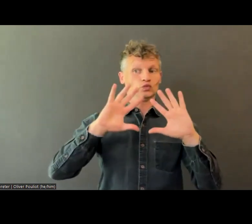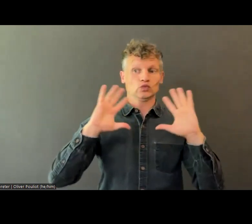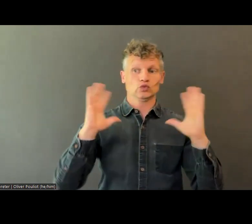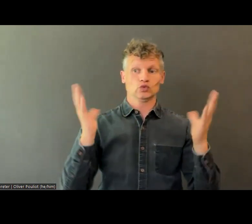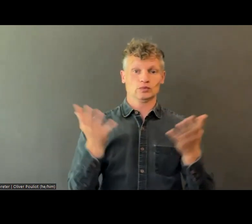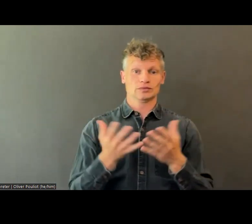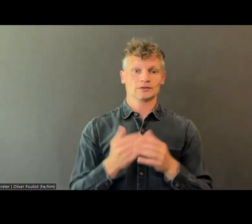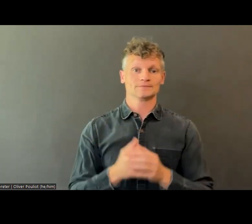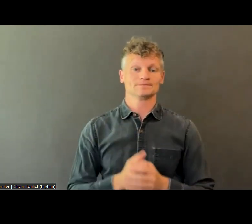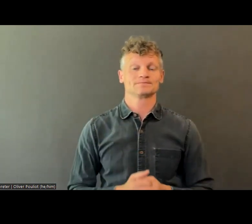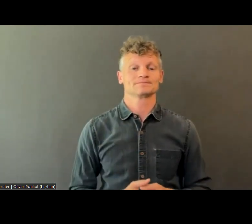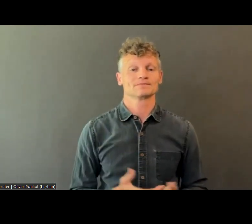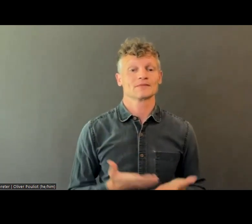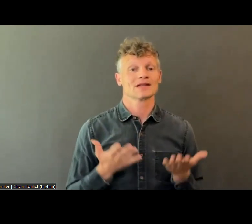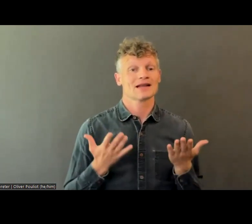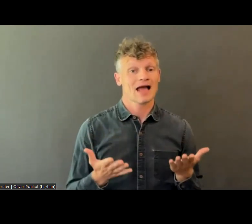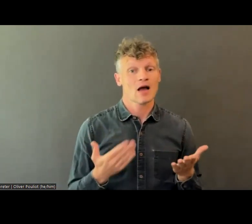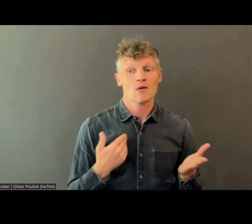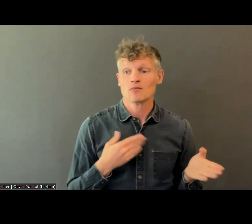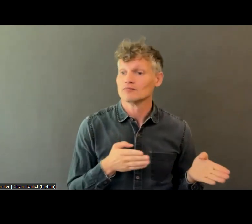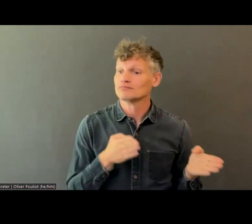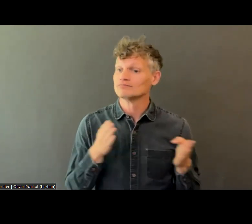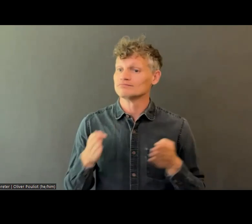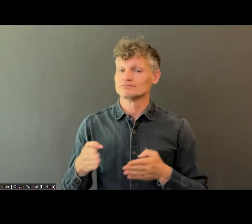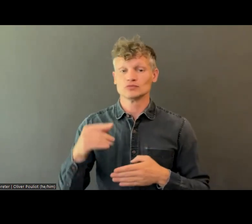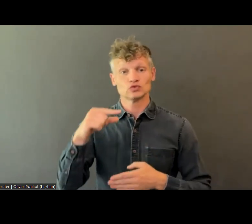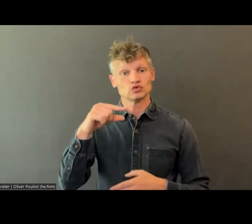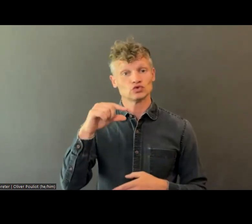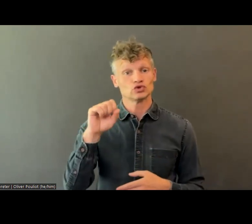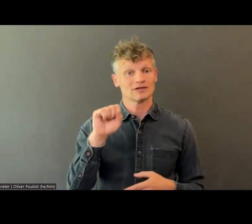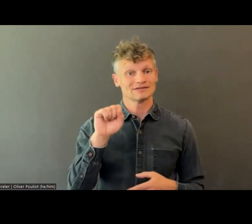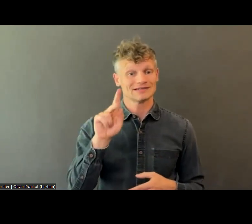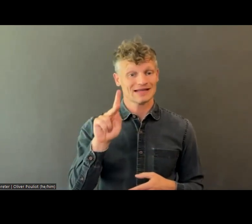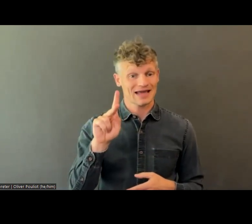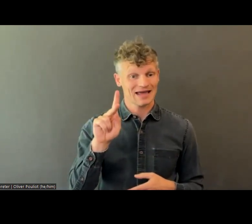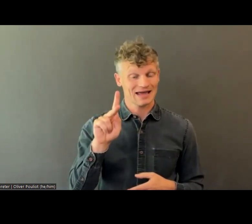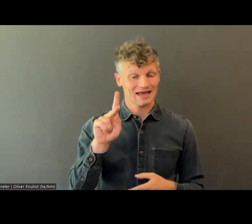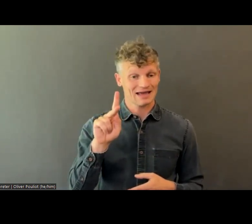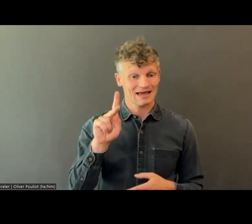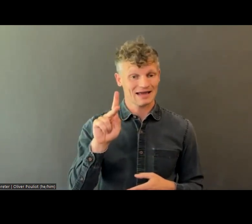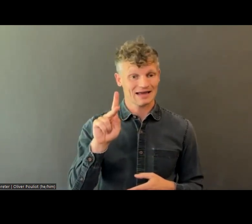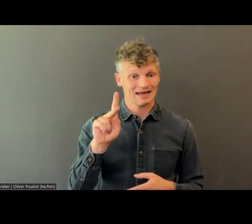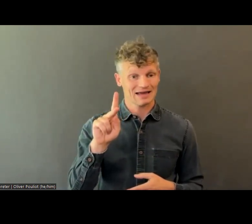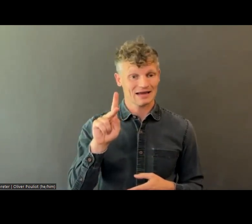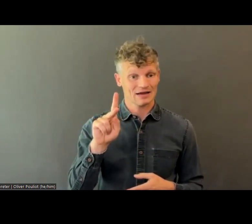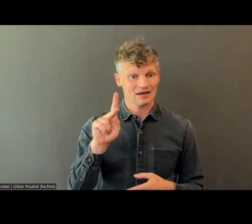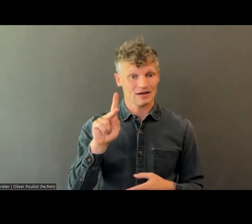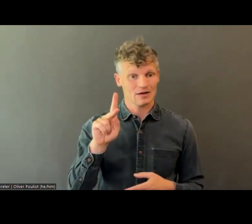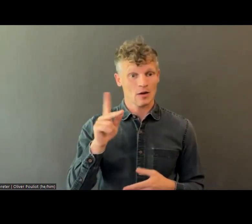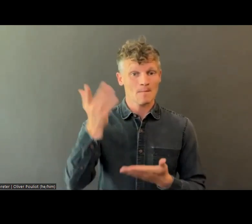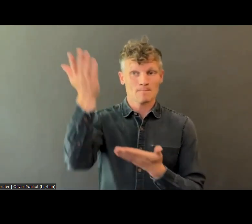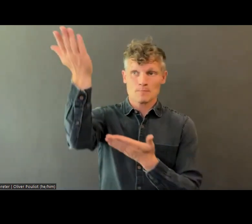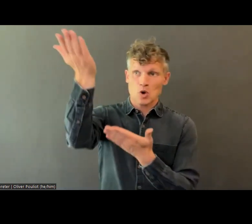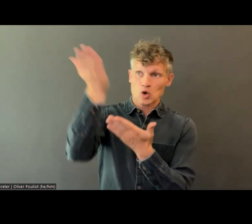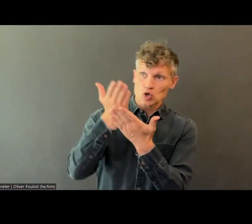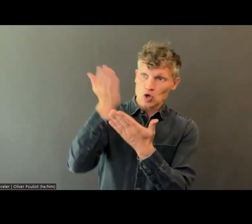be as inclusive an employer as we can be. As I was introduced, my name is Nitin Kapoor. I've been working at GSK